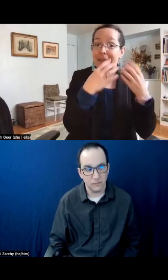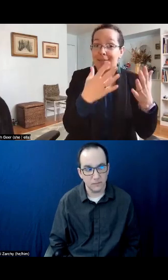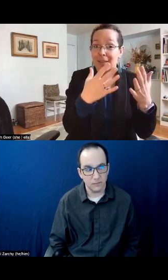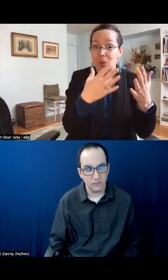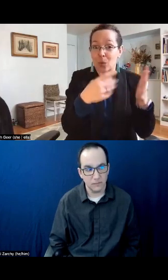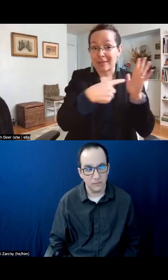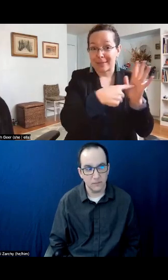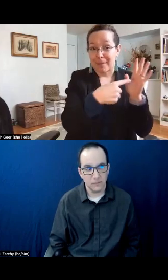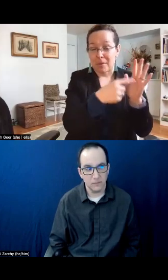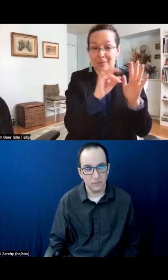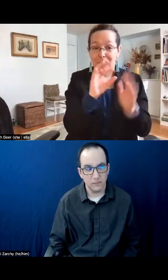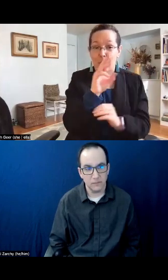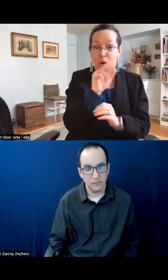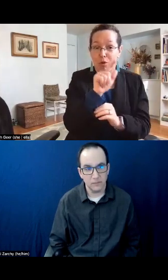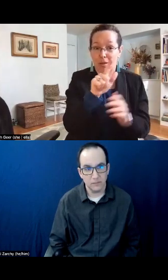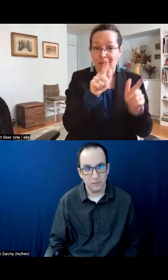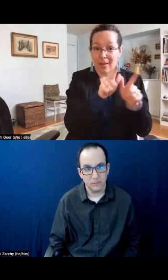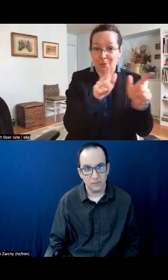like.